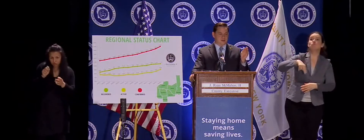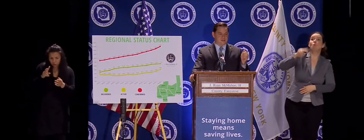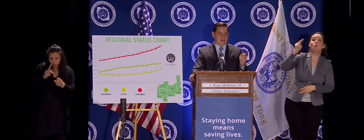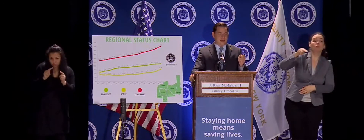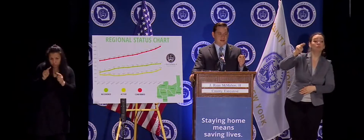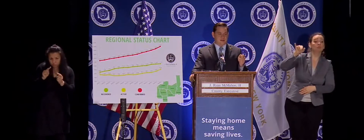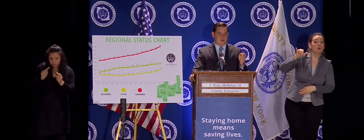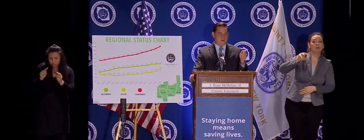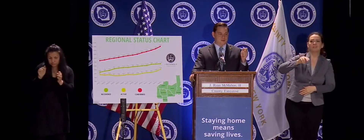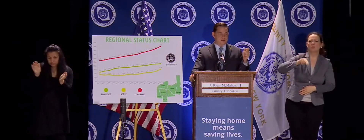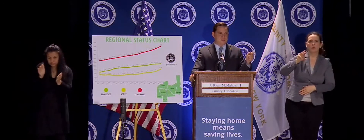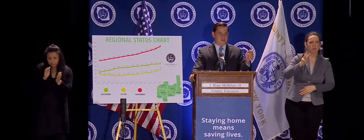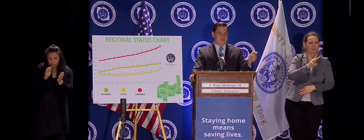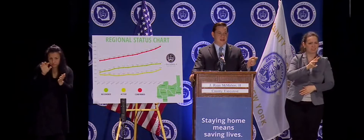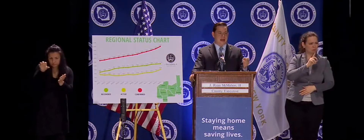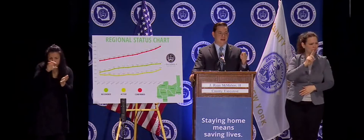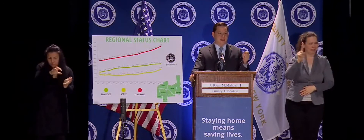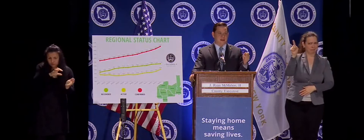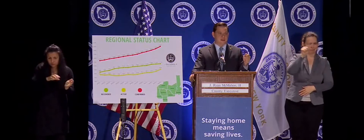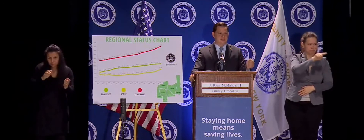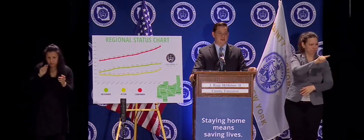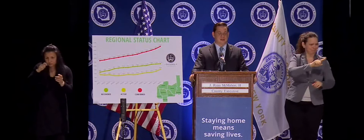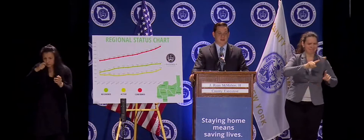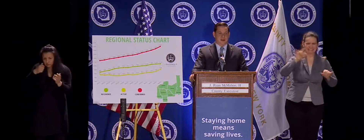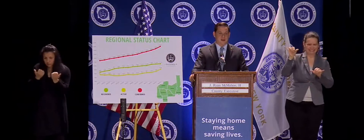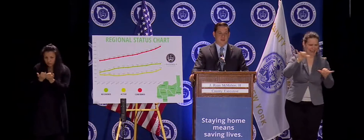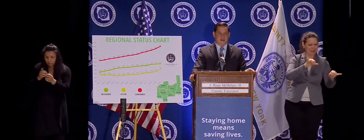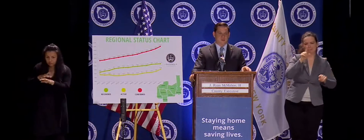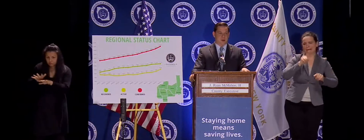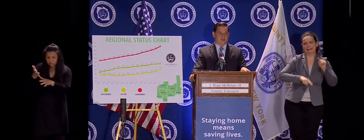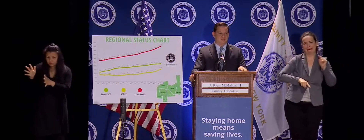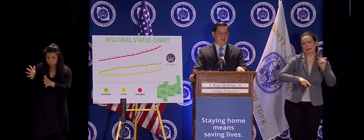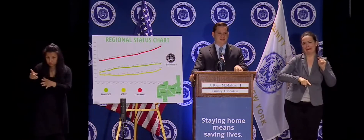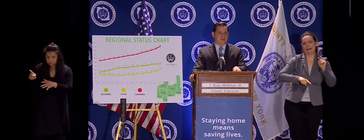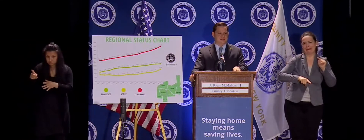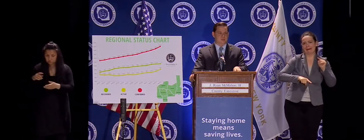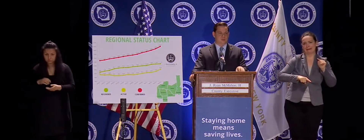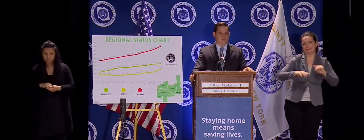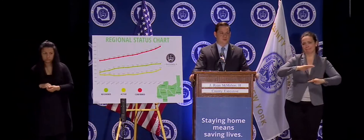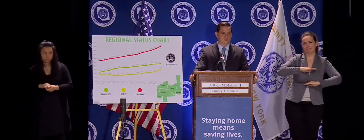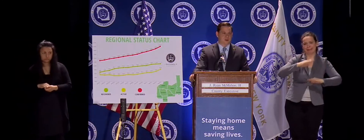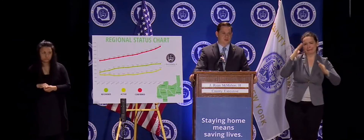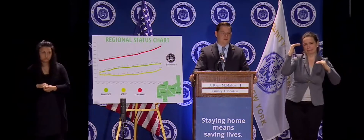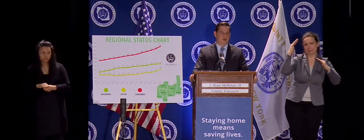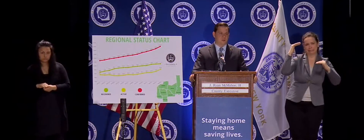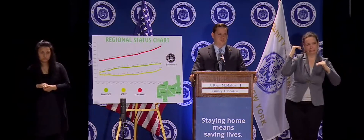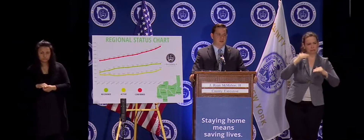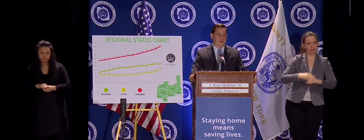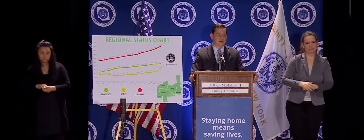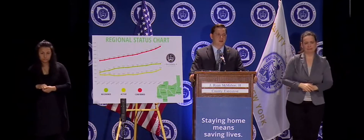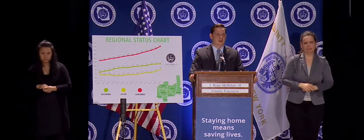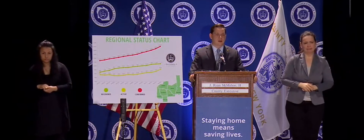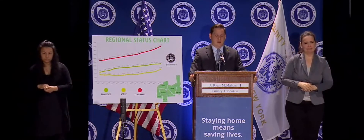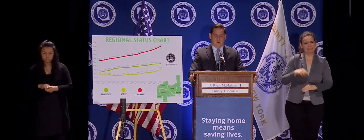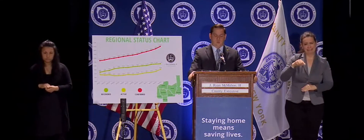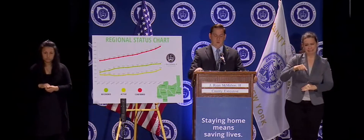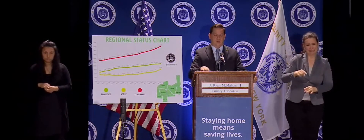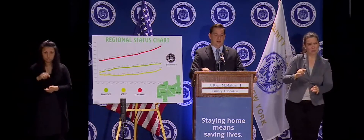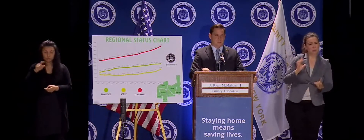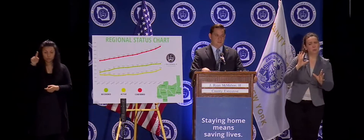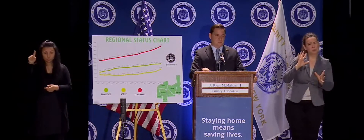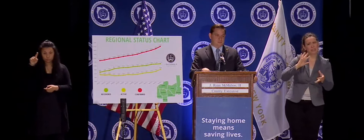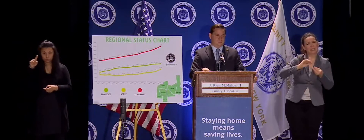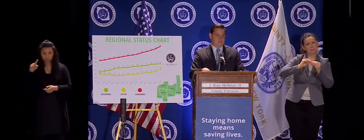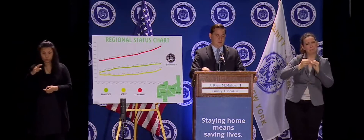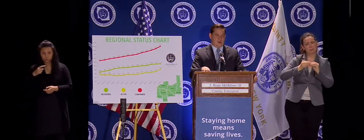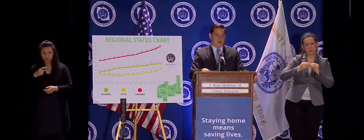to this day CDC guidelines and then expect them to hit these numbers. These are very tough numbers to hit. We'll hit